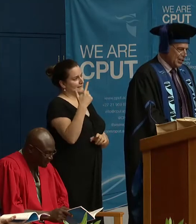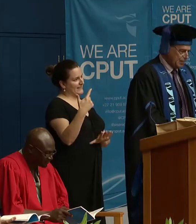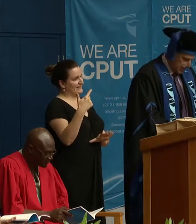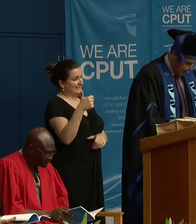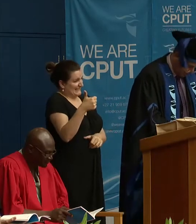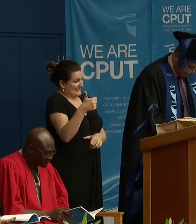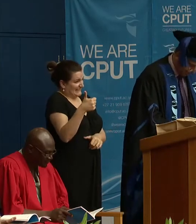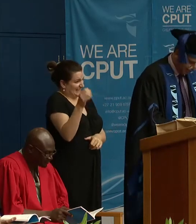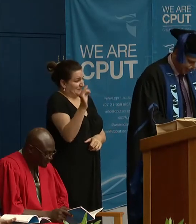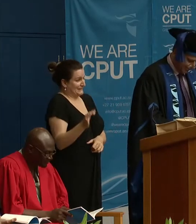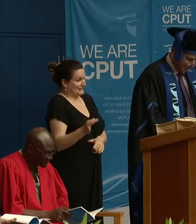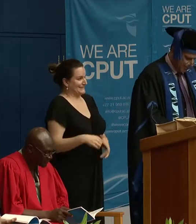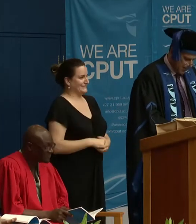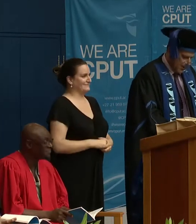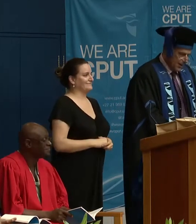85.176%